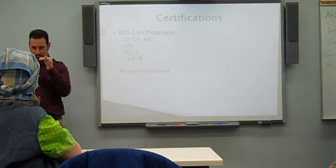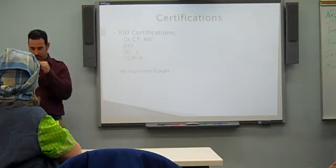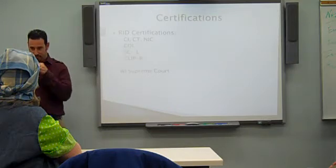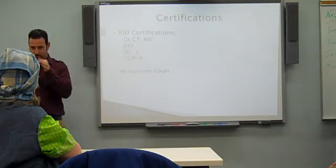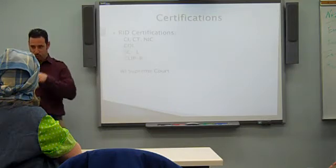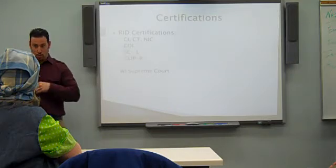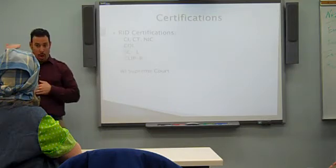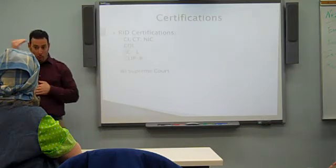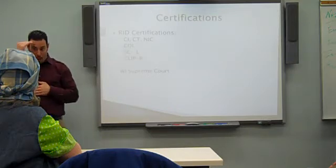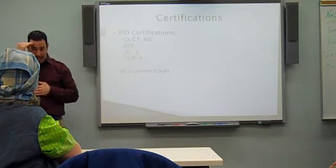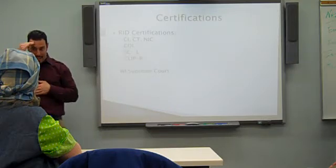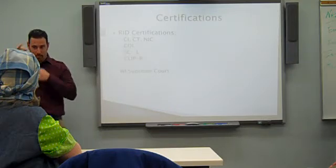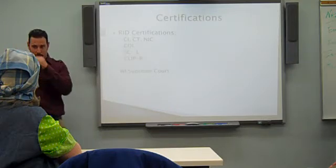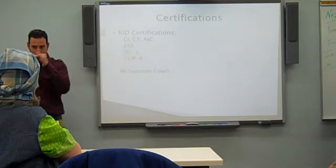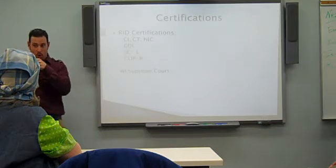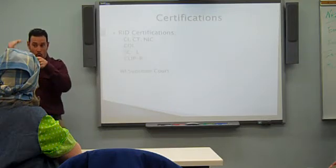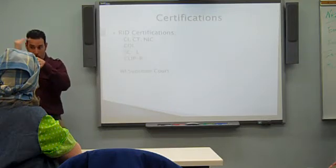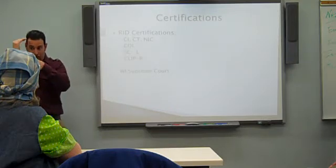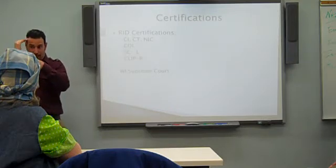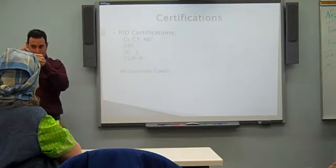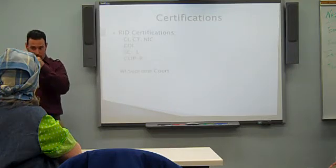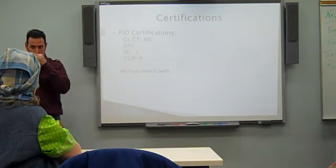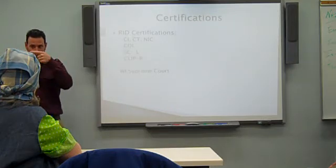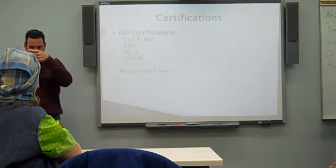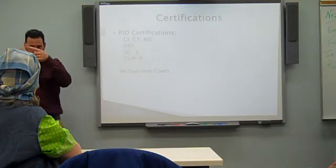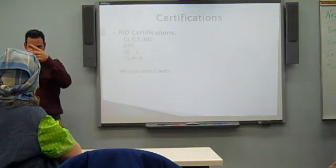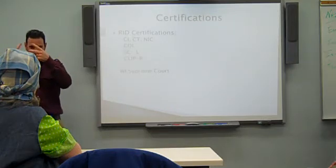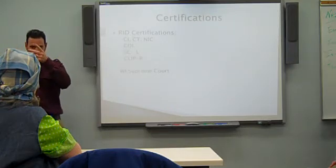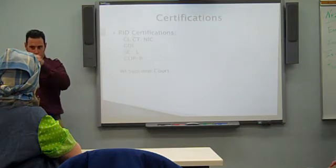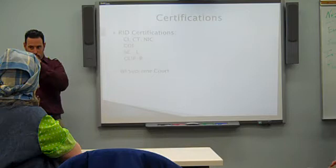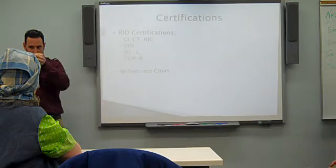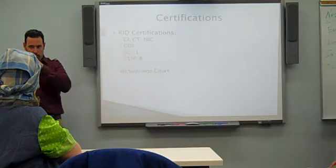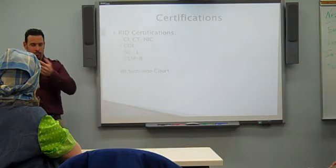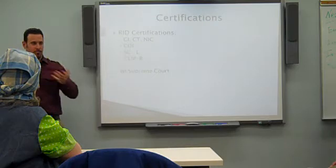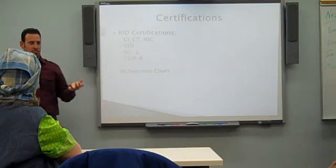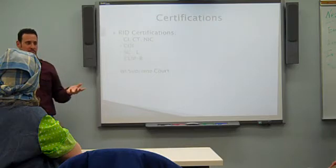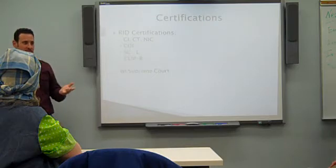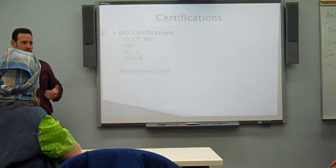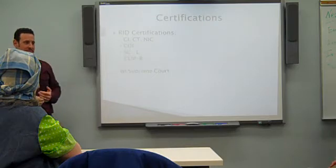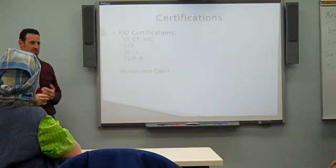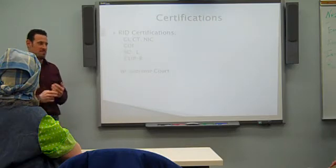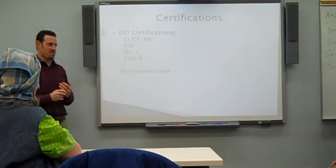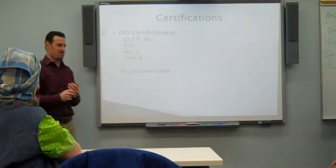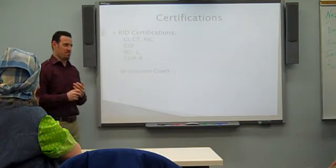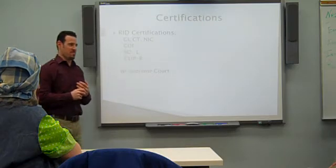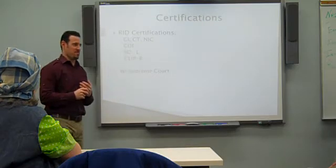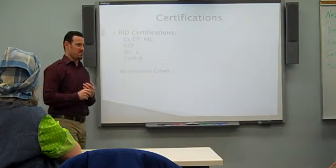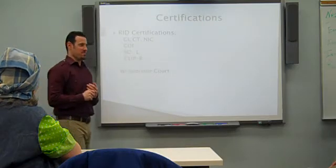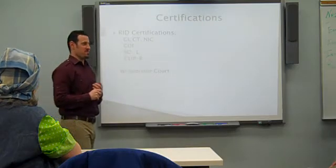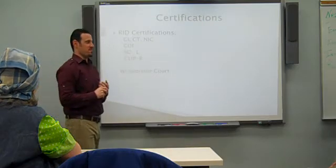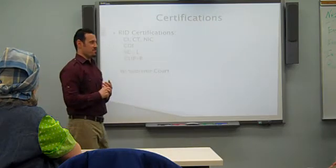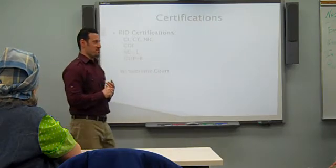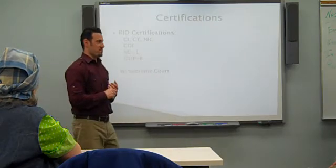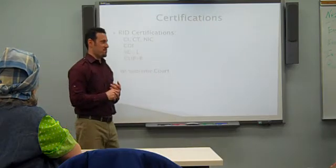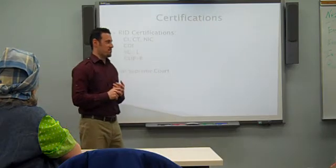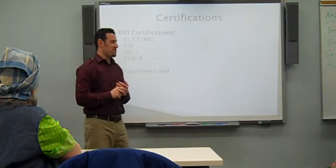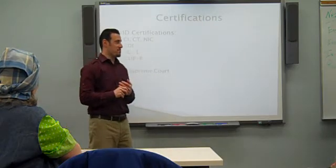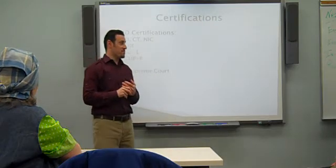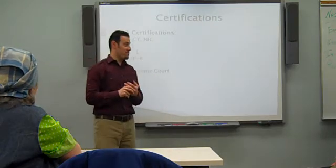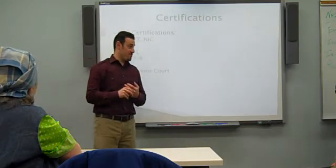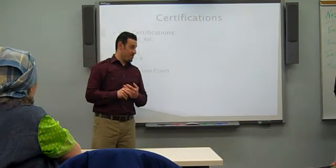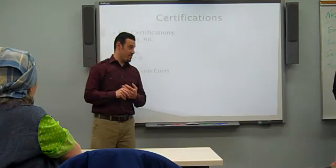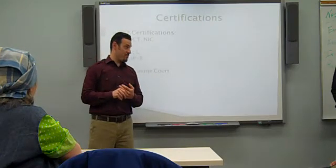and tell them about who they're wanting to date. Do you know about him? Do you know they did this and this? And they describe everything.